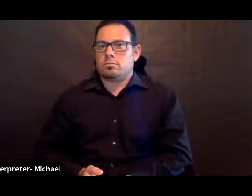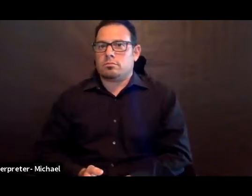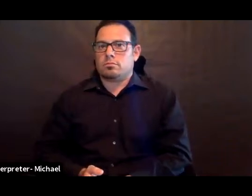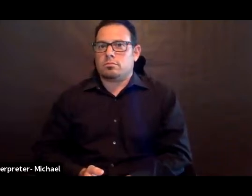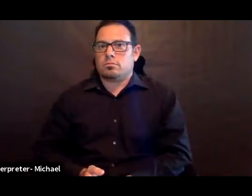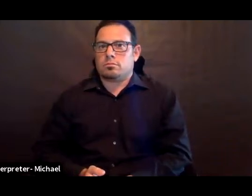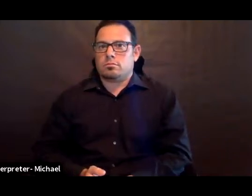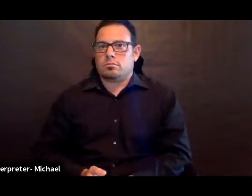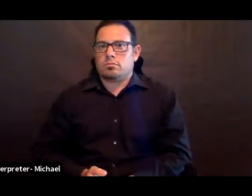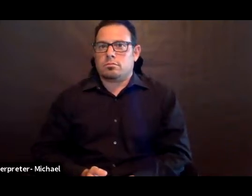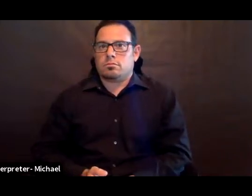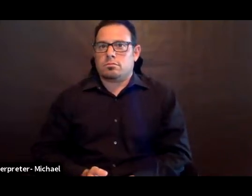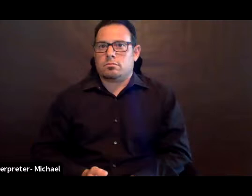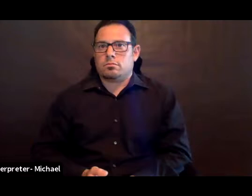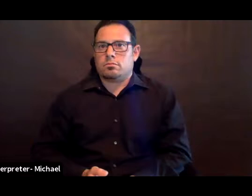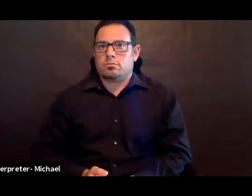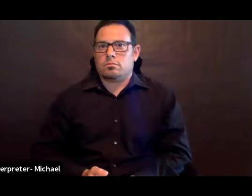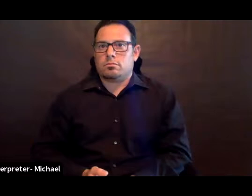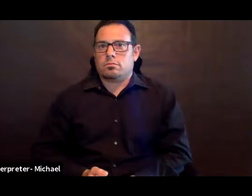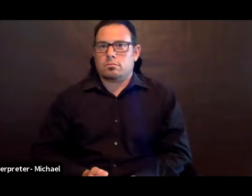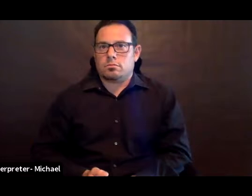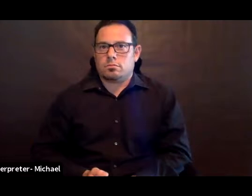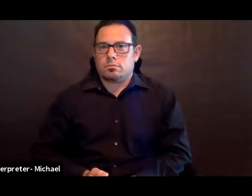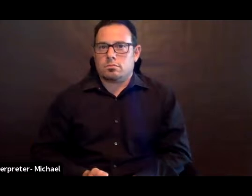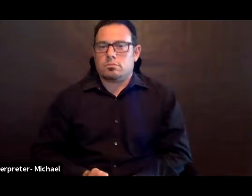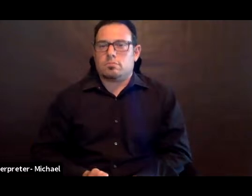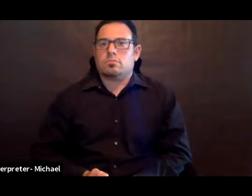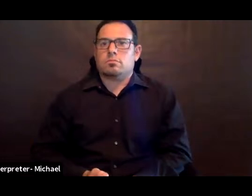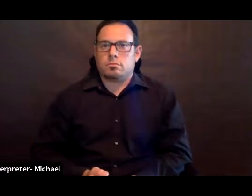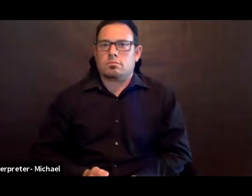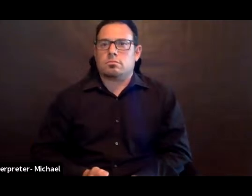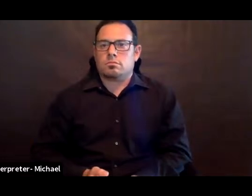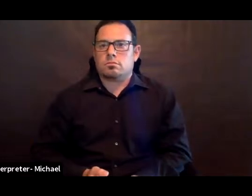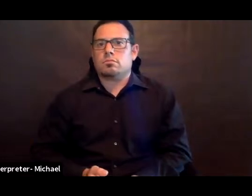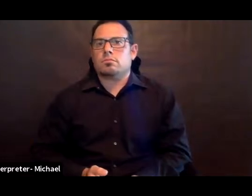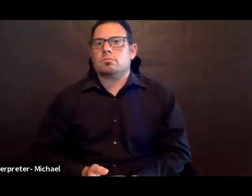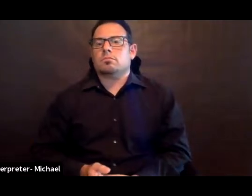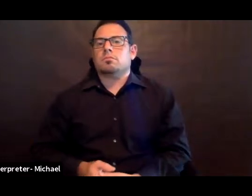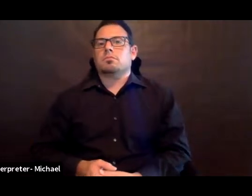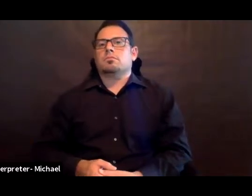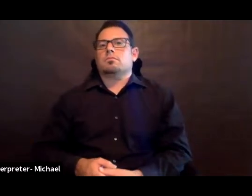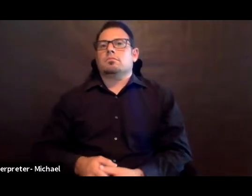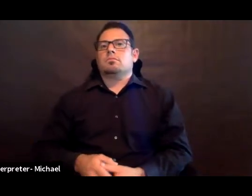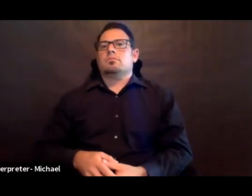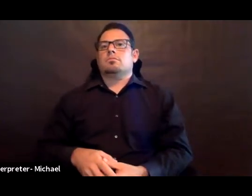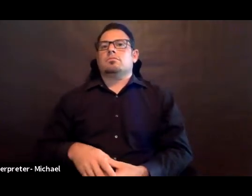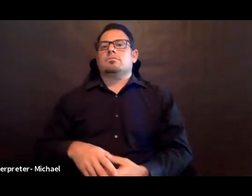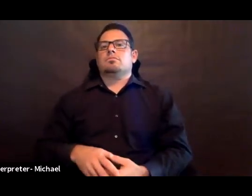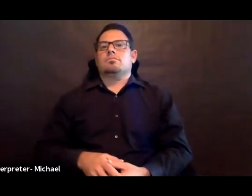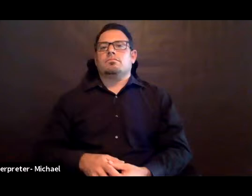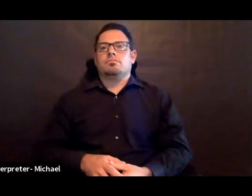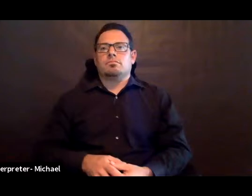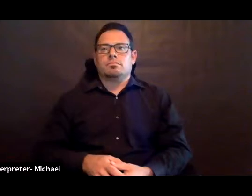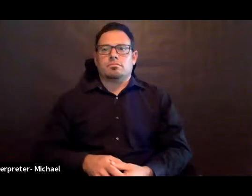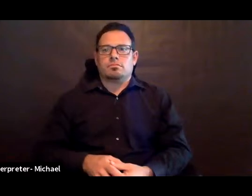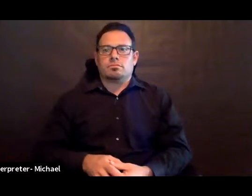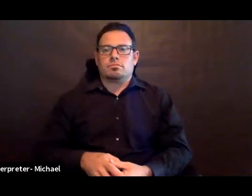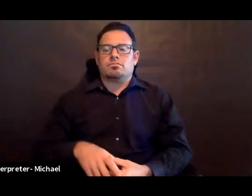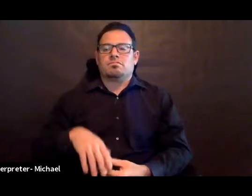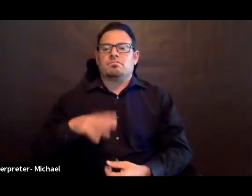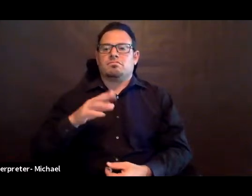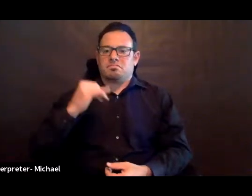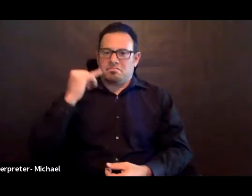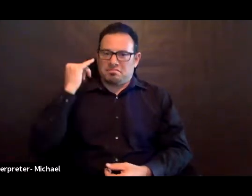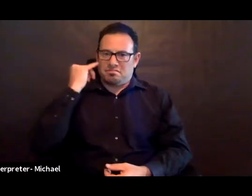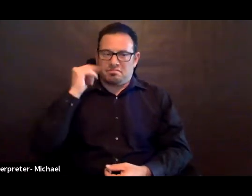don't have symptoms. Testing is important for helping to stop the spread of COVID-19 since someone could be infected and not have